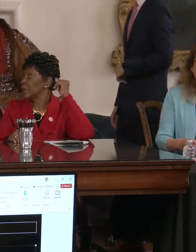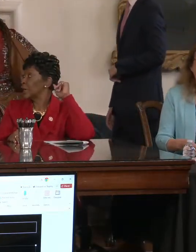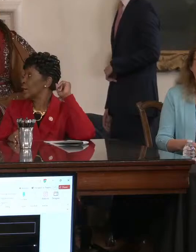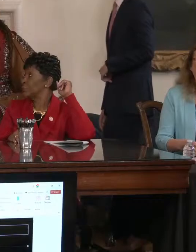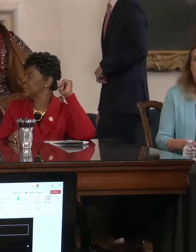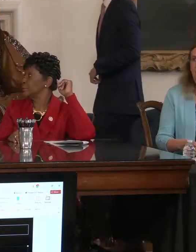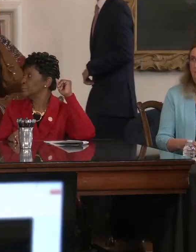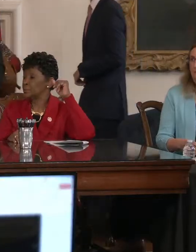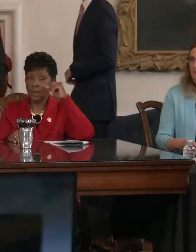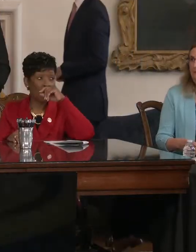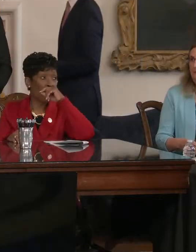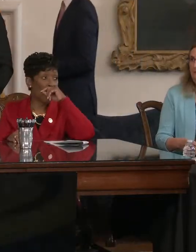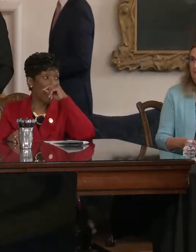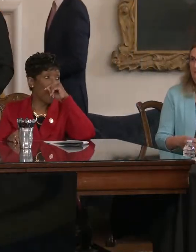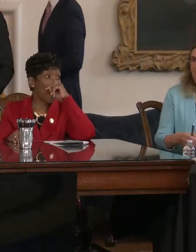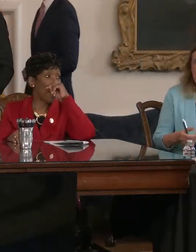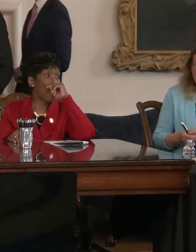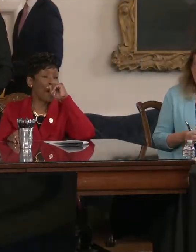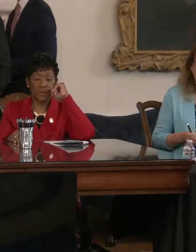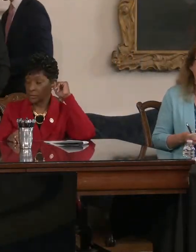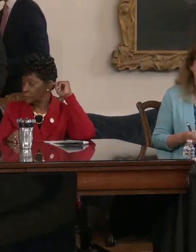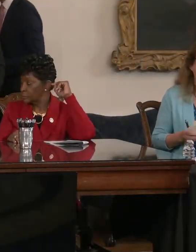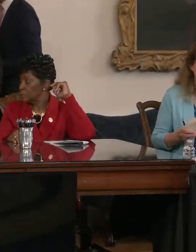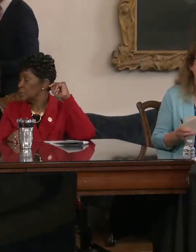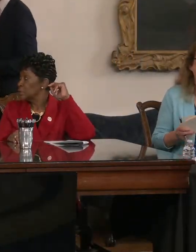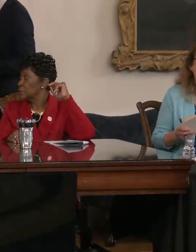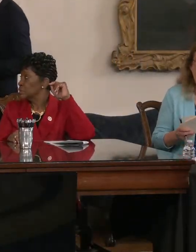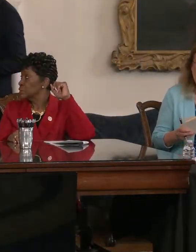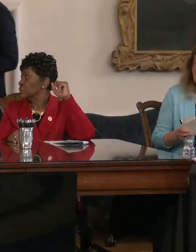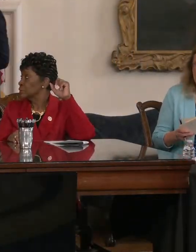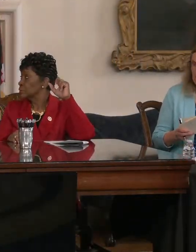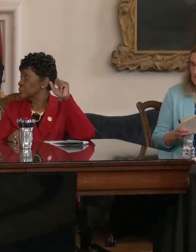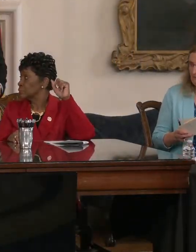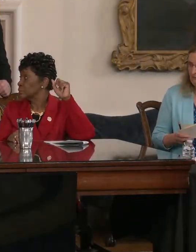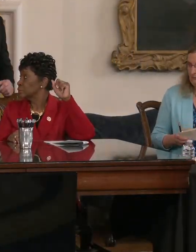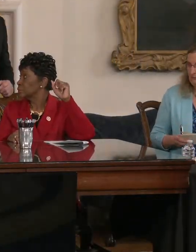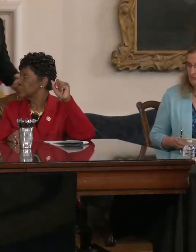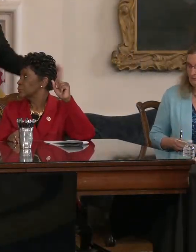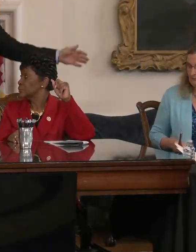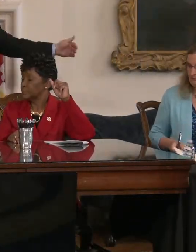Folks, if you could make room for the family, be in the center of the shop, please.